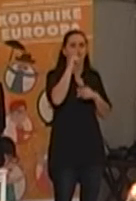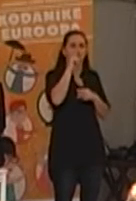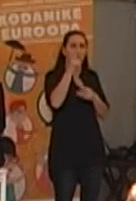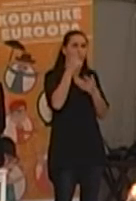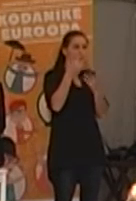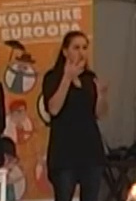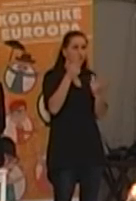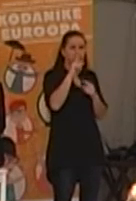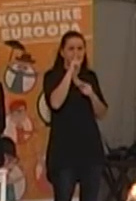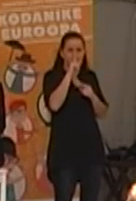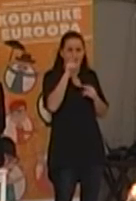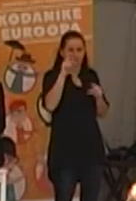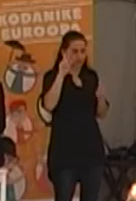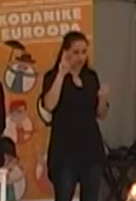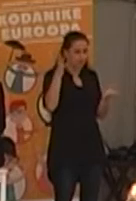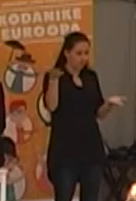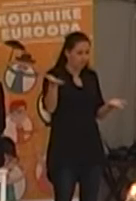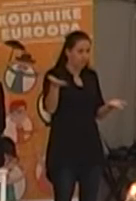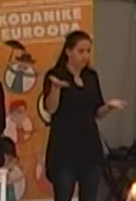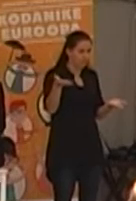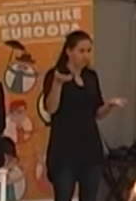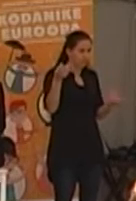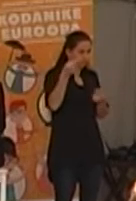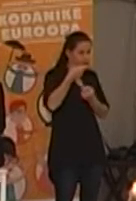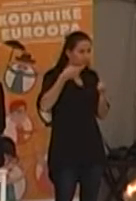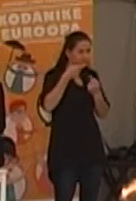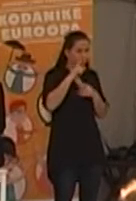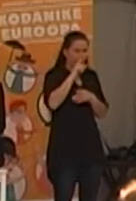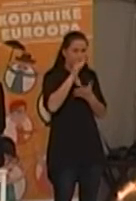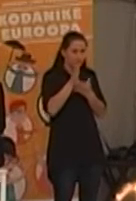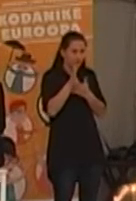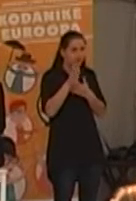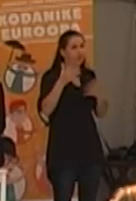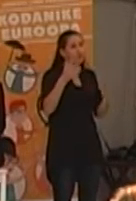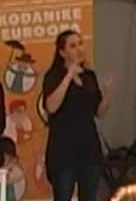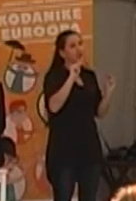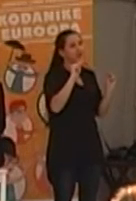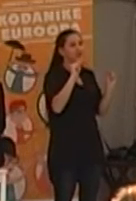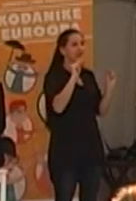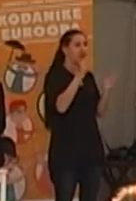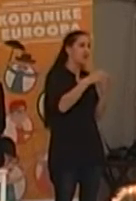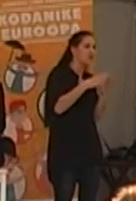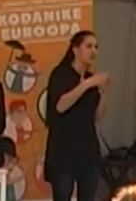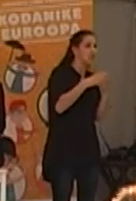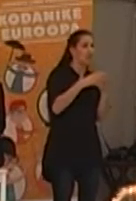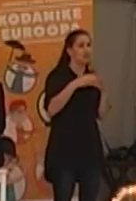way? Talking about happy societies, similar dilemmas,